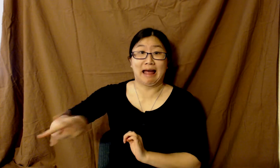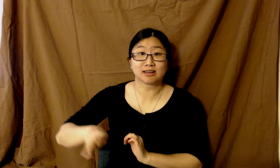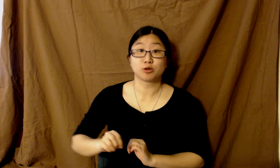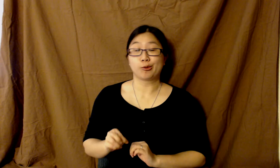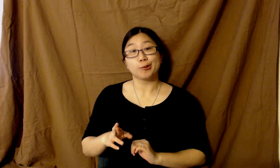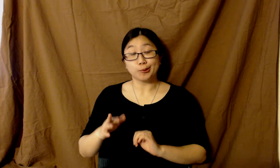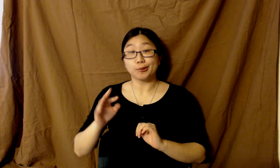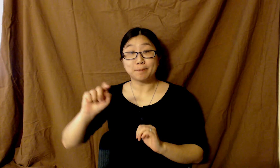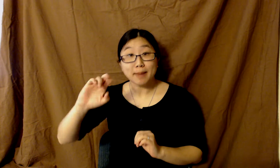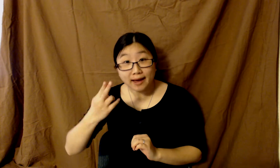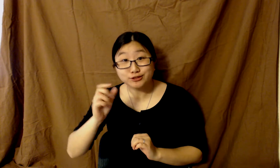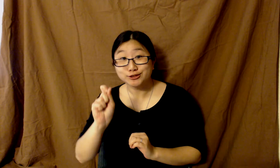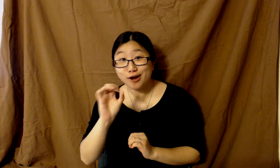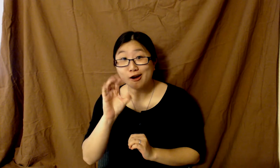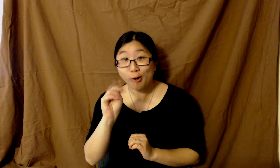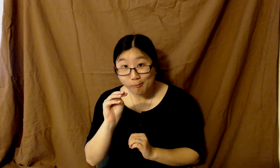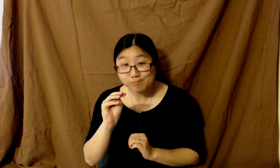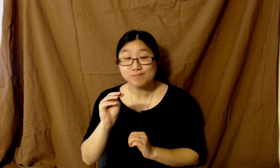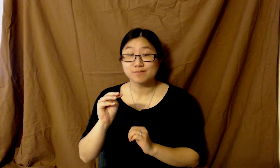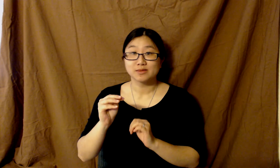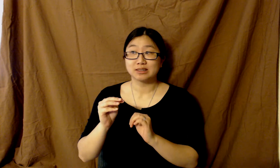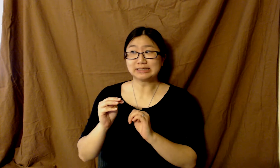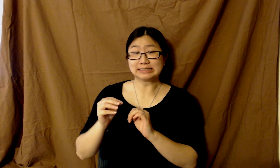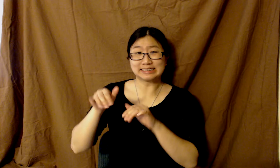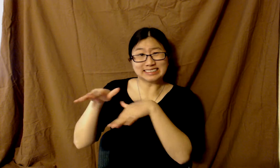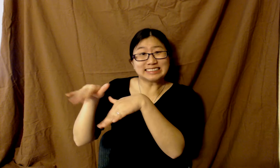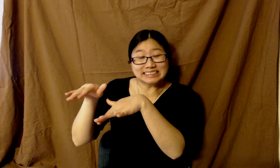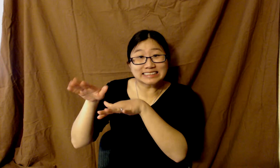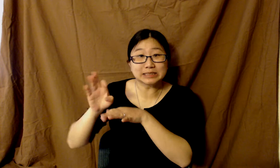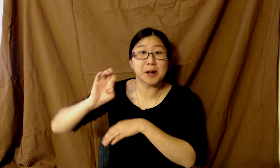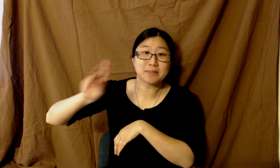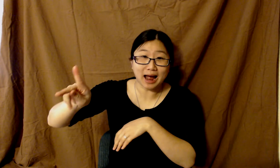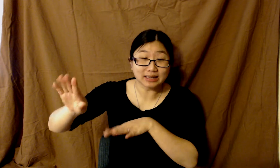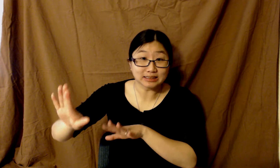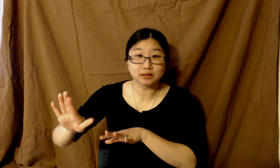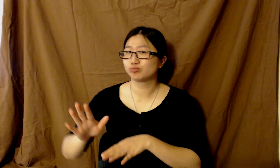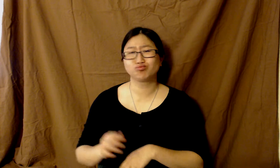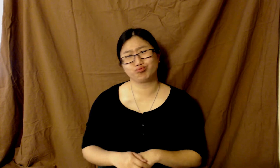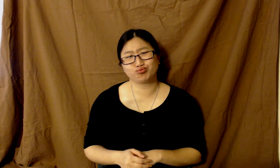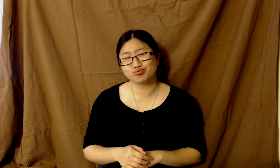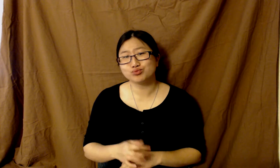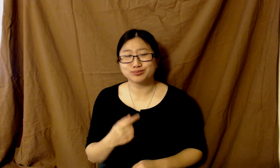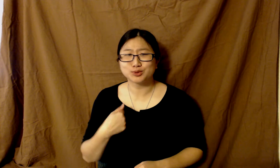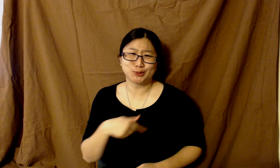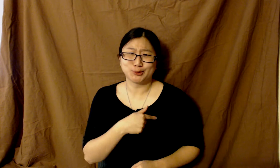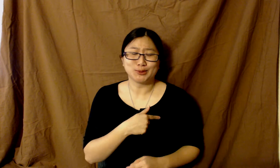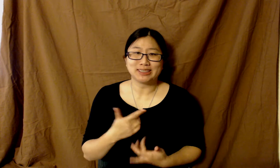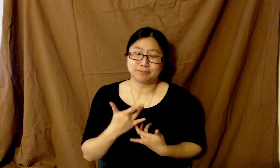We love them anyway, and we stick to it. And that is what I did with my dog.